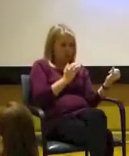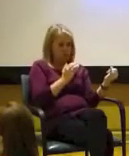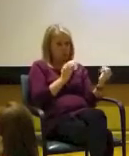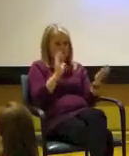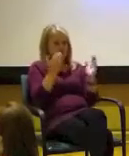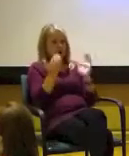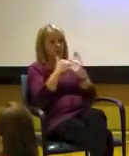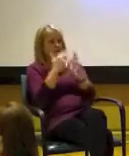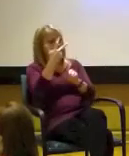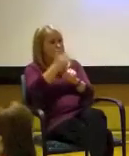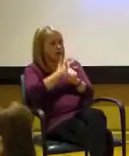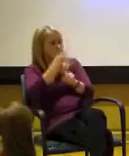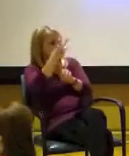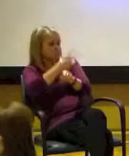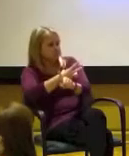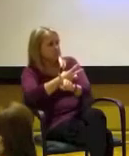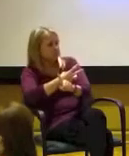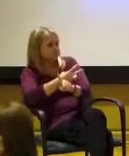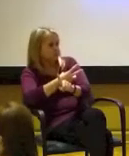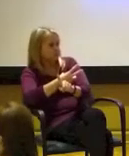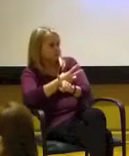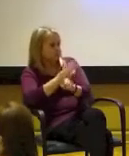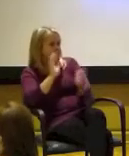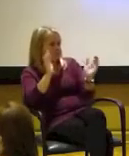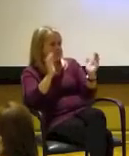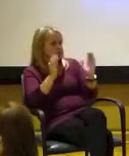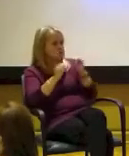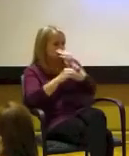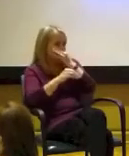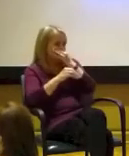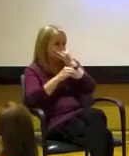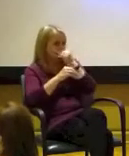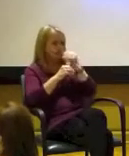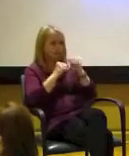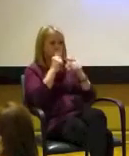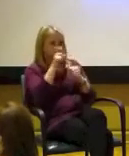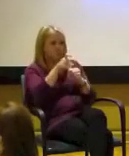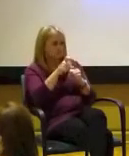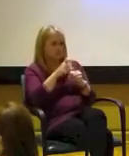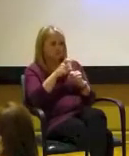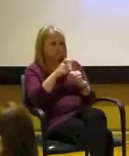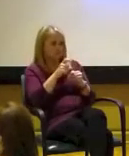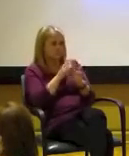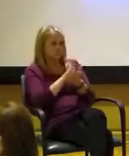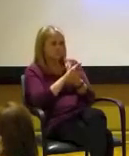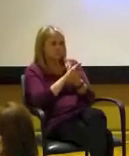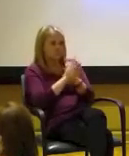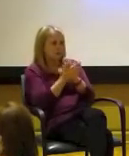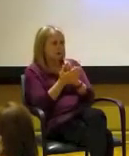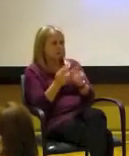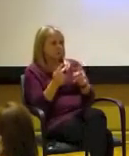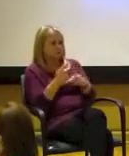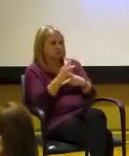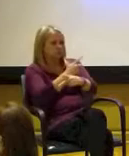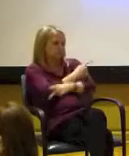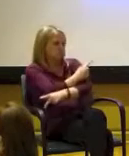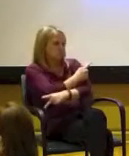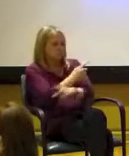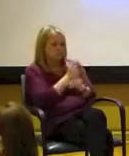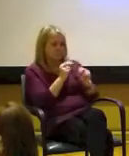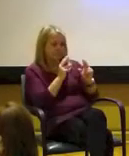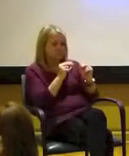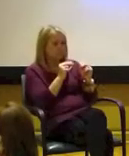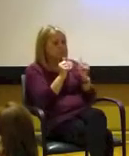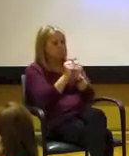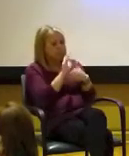3 months or 6 months and see. It should not be progressive. And really, I guess